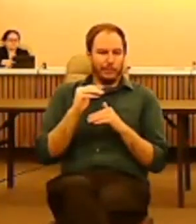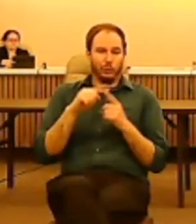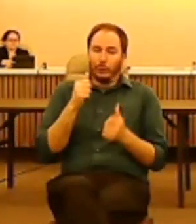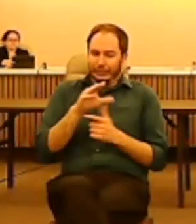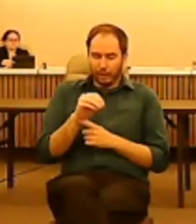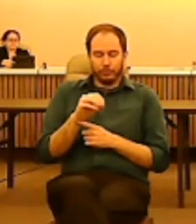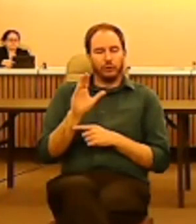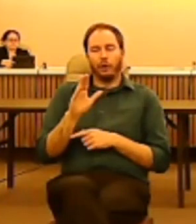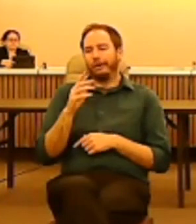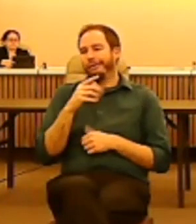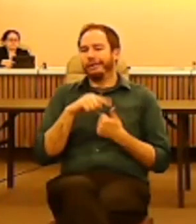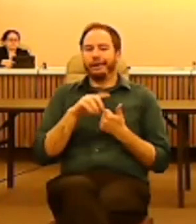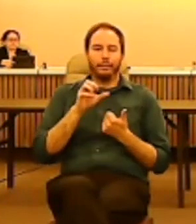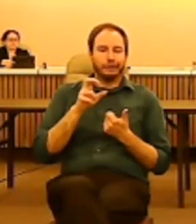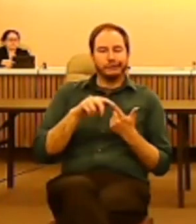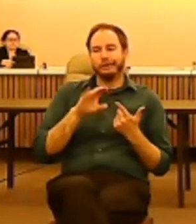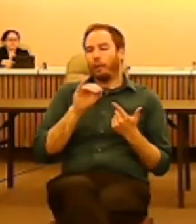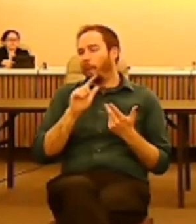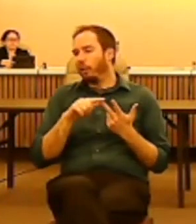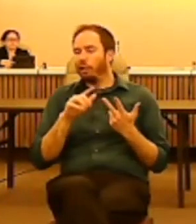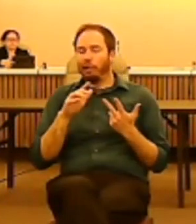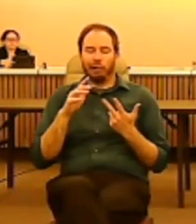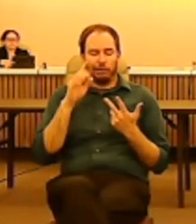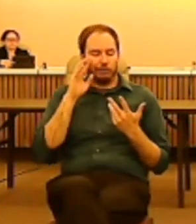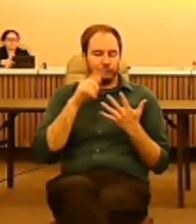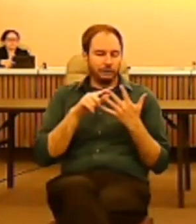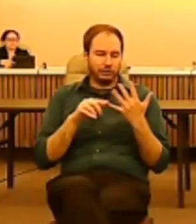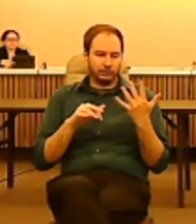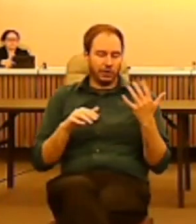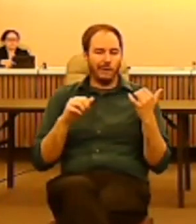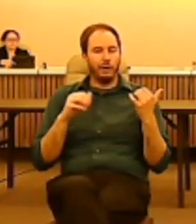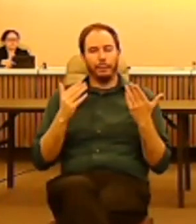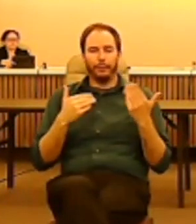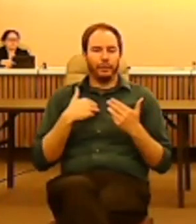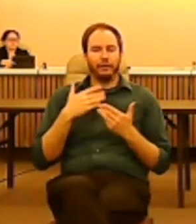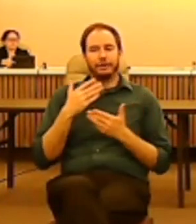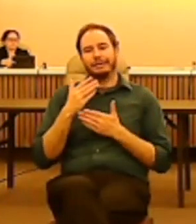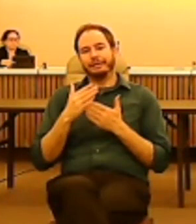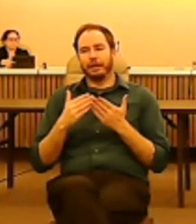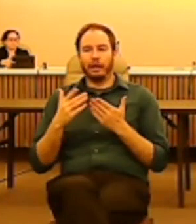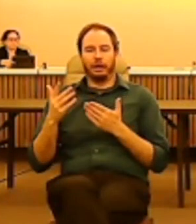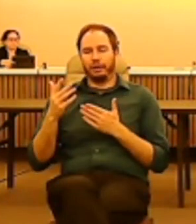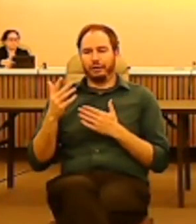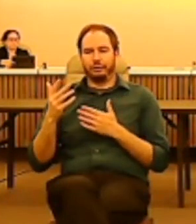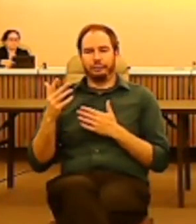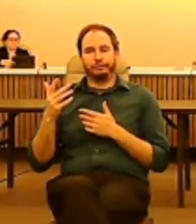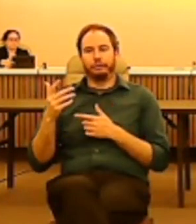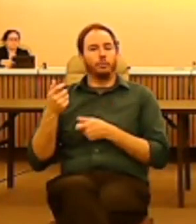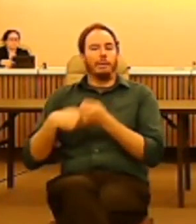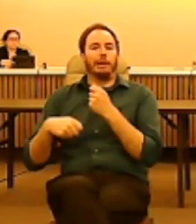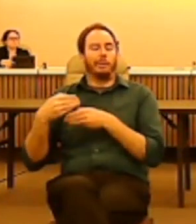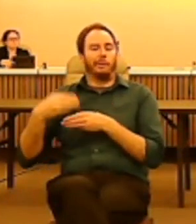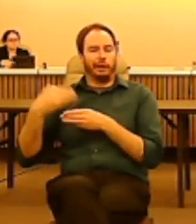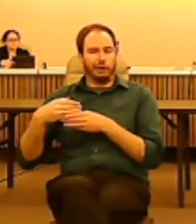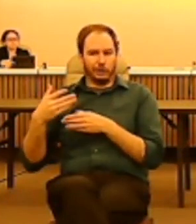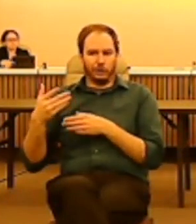Pella, Anderson, Colonial, you name it. There might be some fly-by-night replacement window